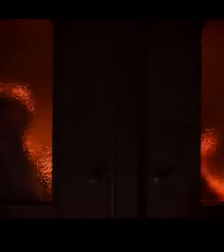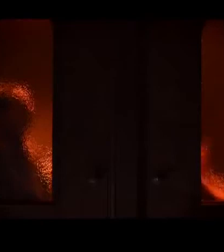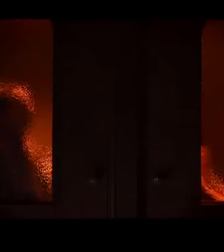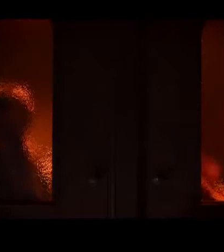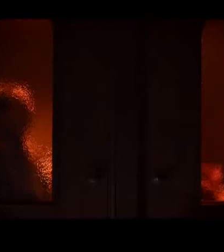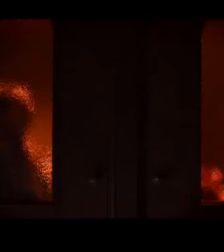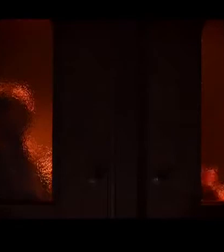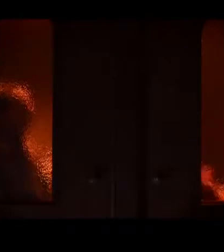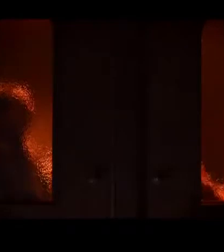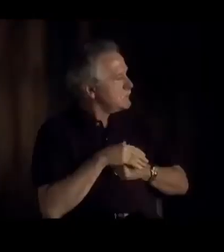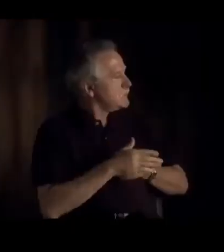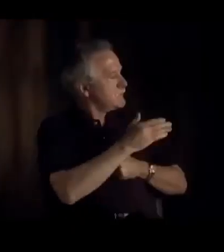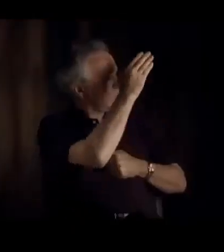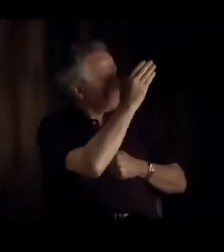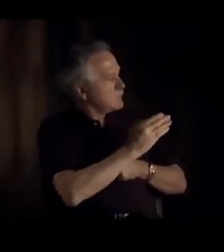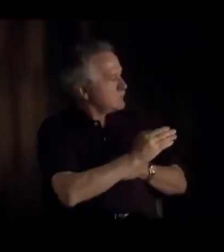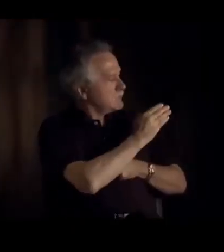forth. And he would bless you.